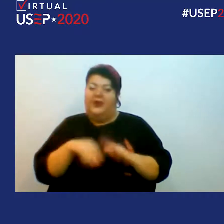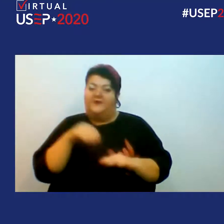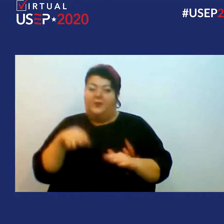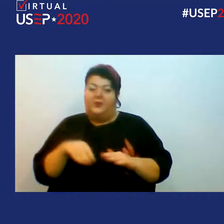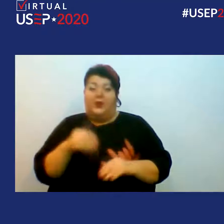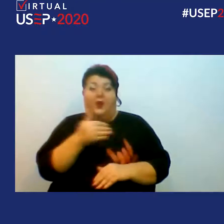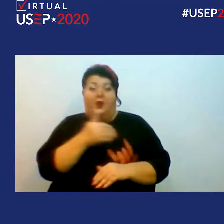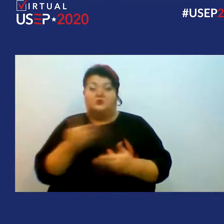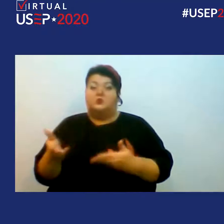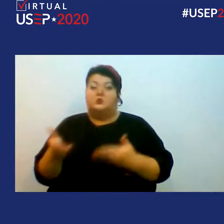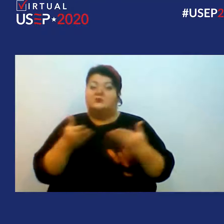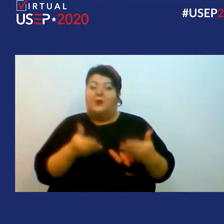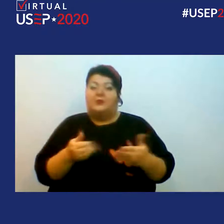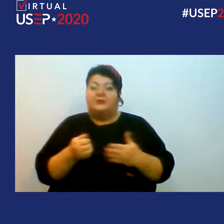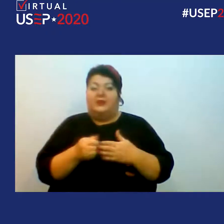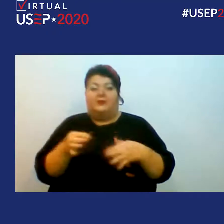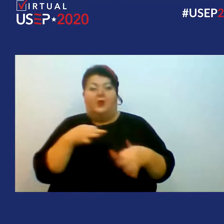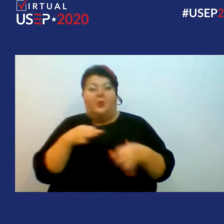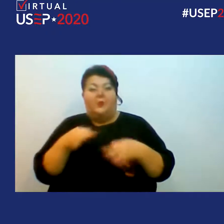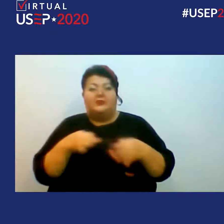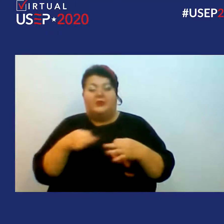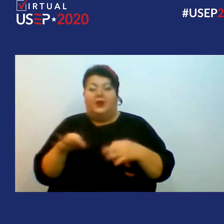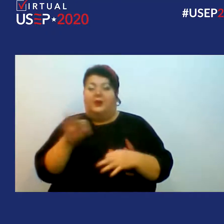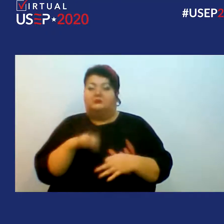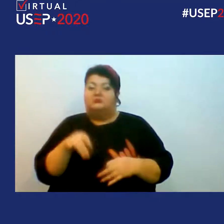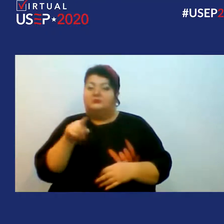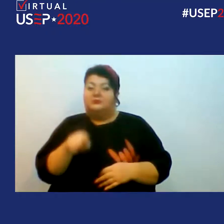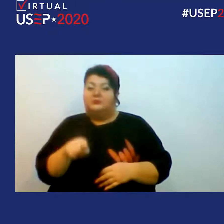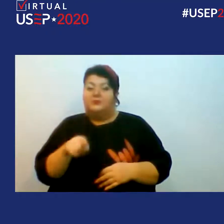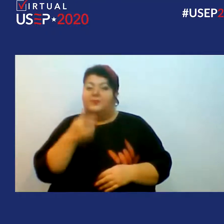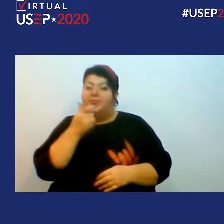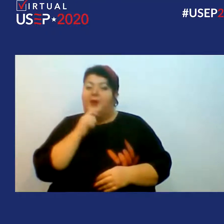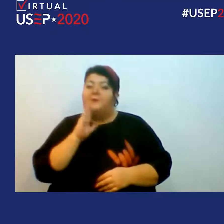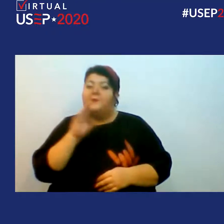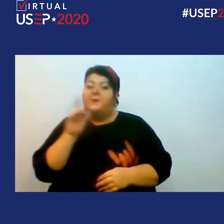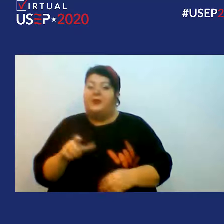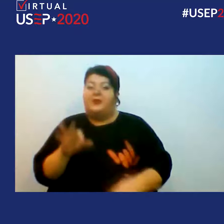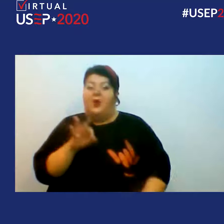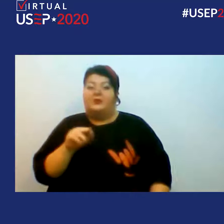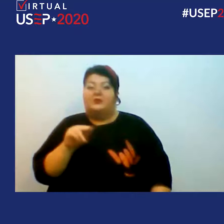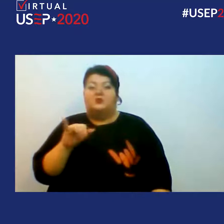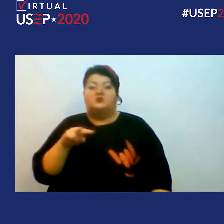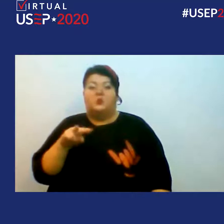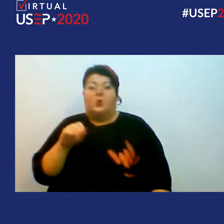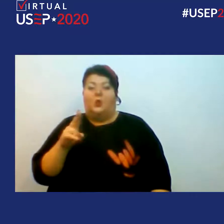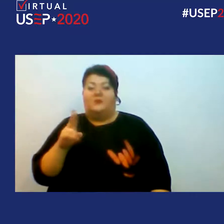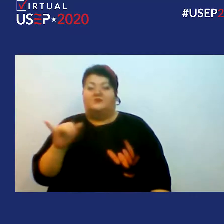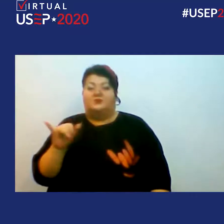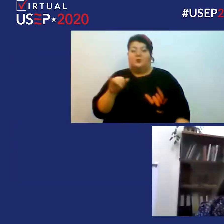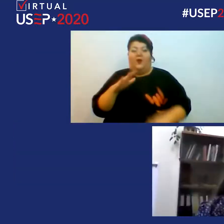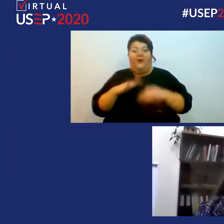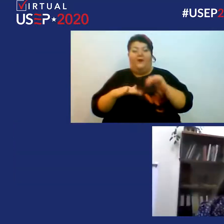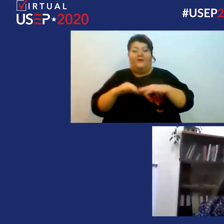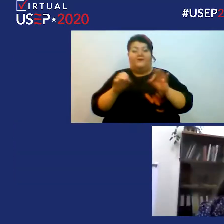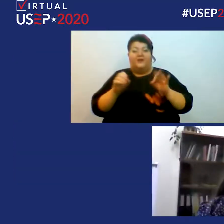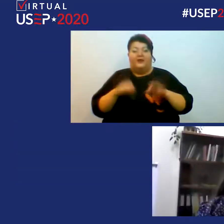as well as do you have any suggestions as to the way to improve for the